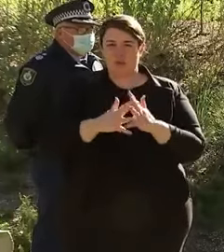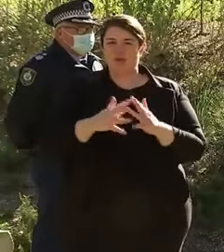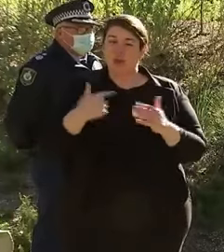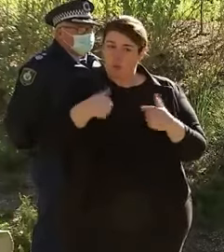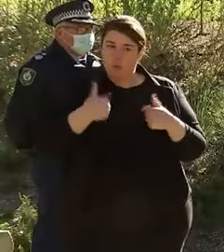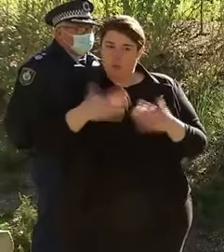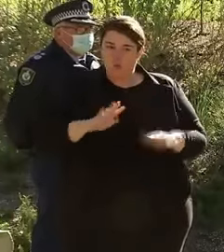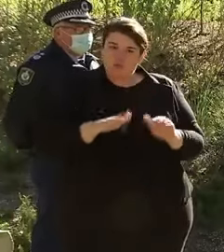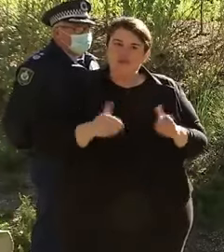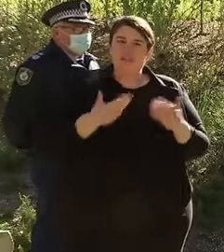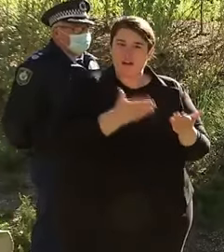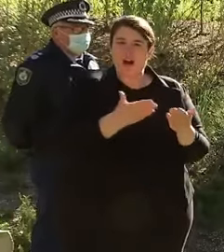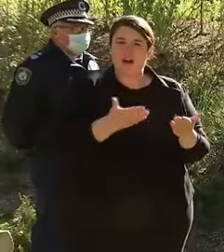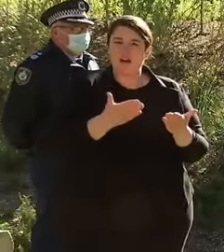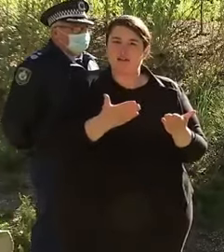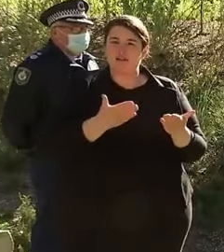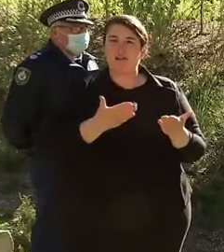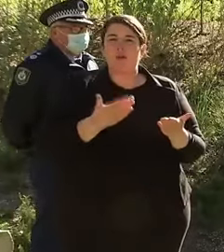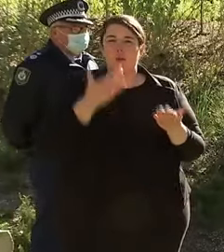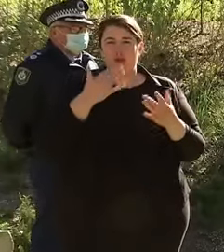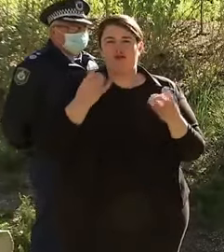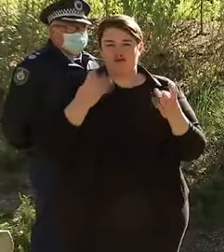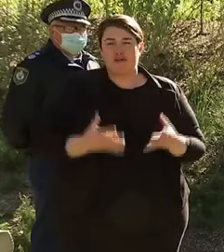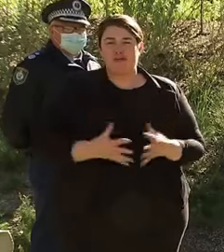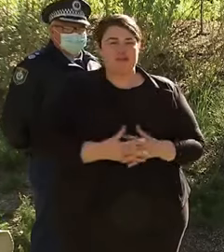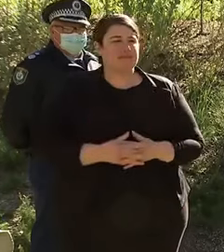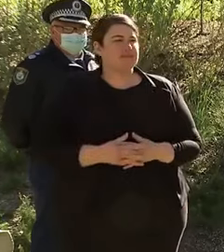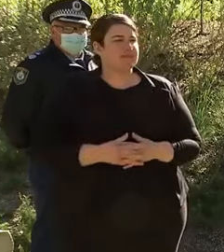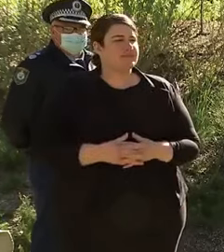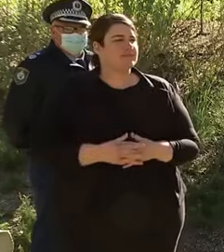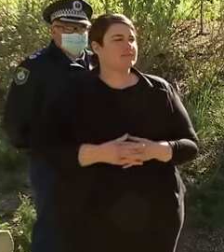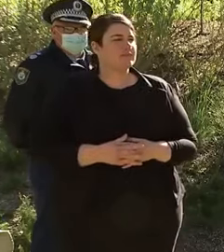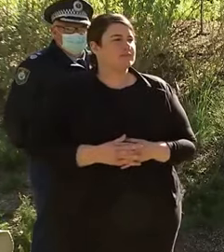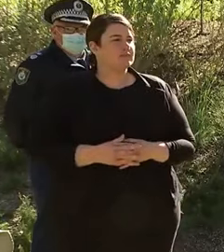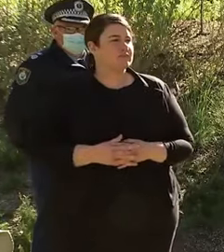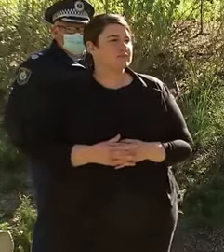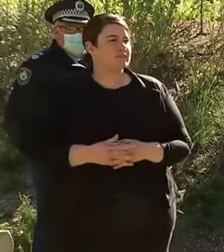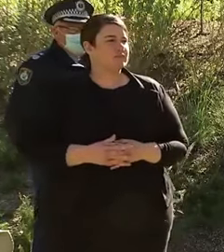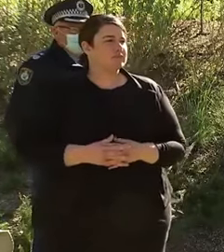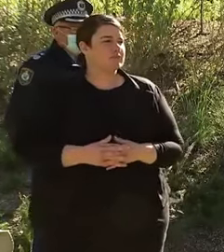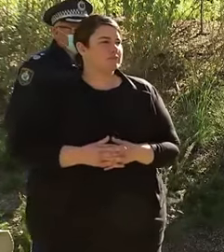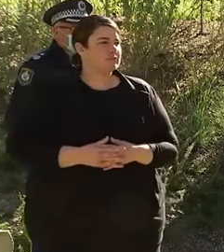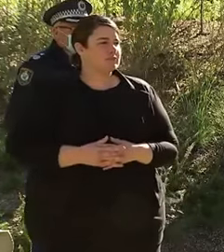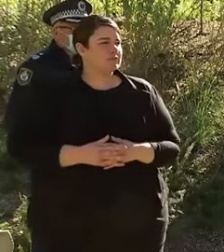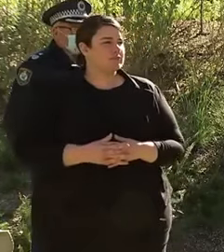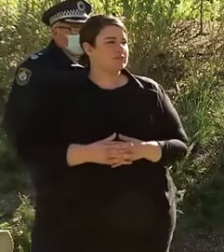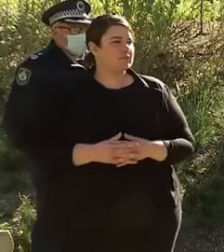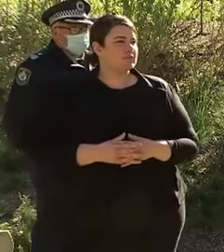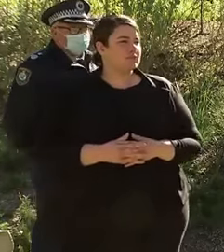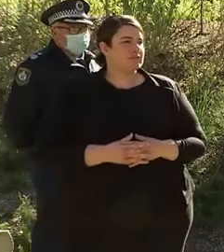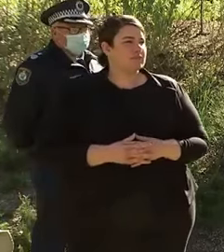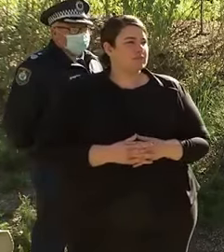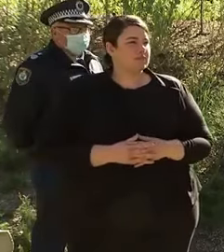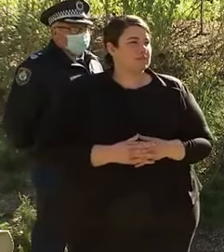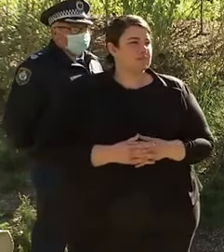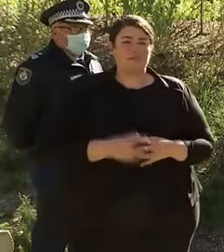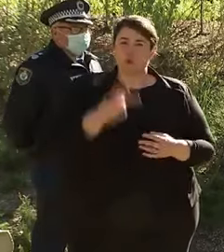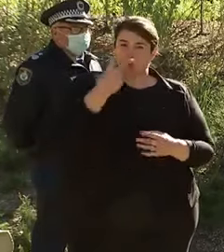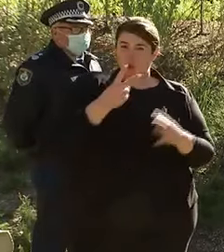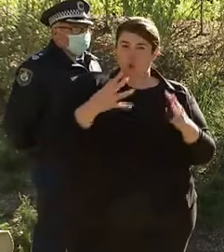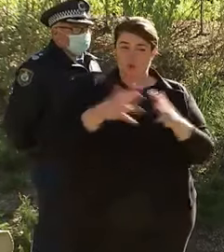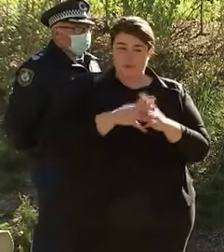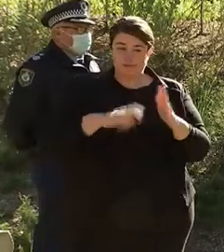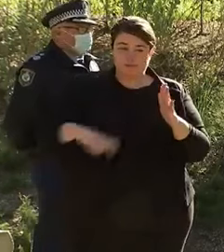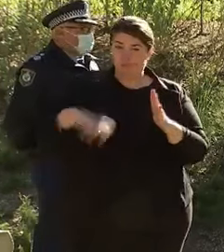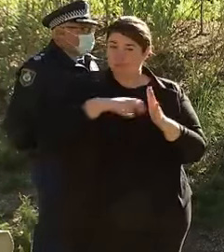to provide that as soon as those doses are made available. Is 2 weeks long enough? Is 2 weeks a 2 week lockdown long enough? The